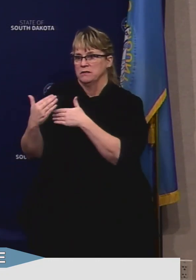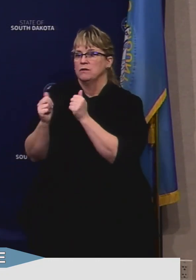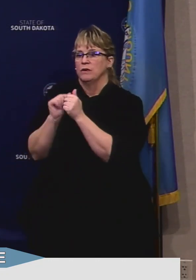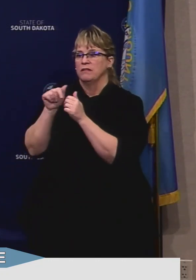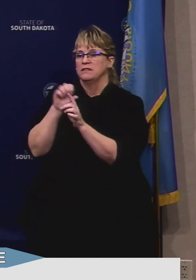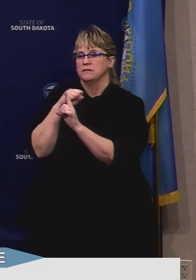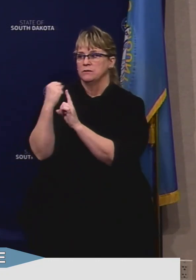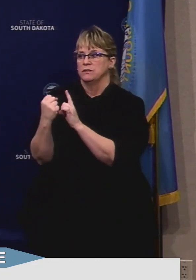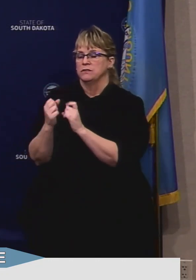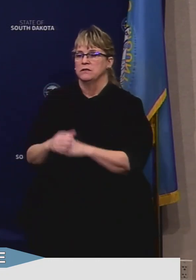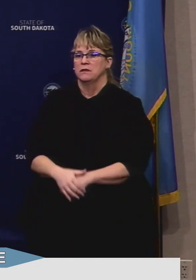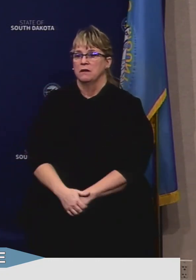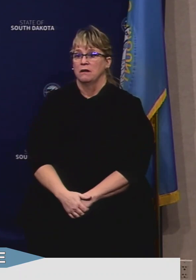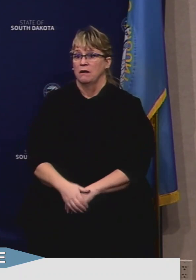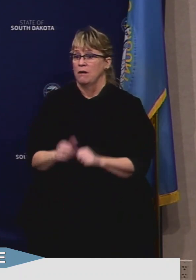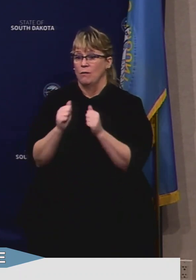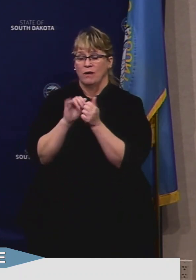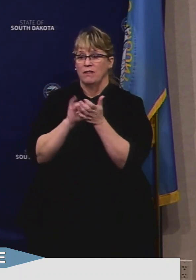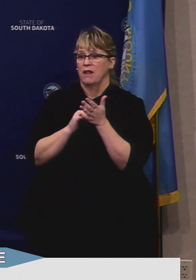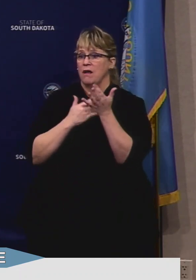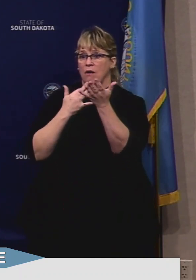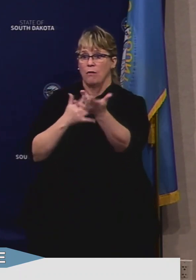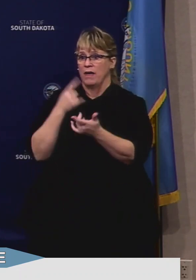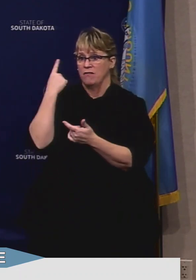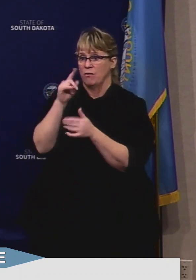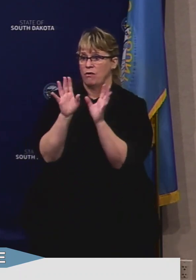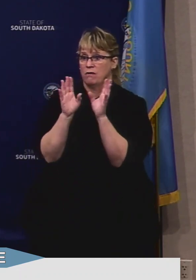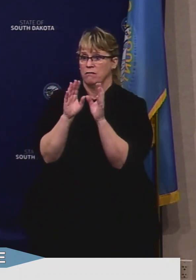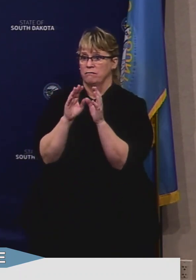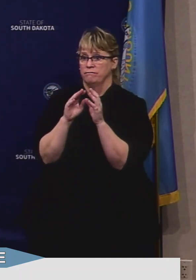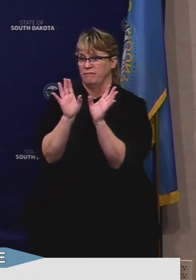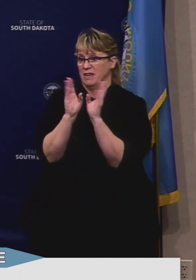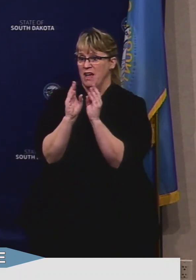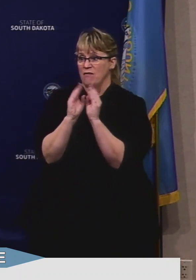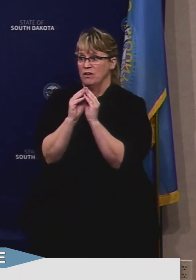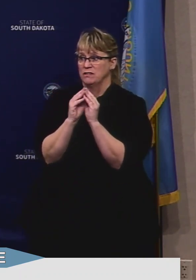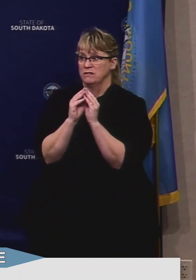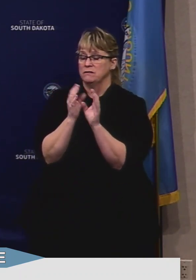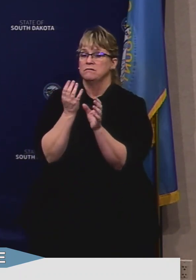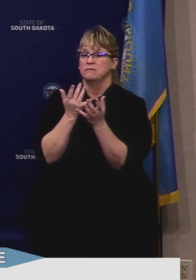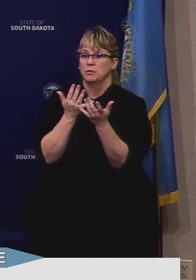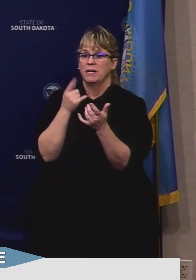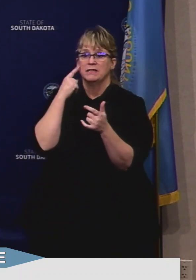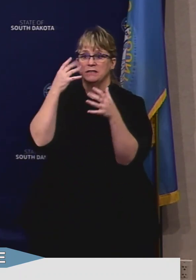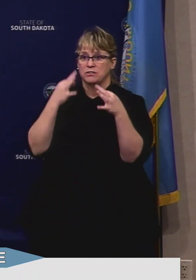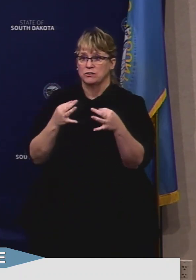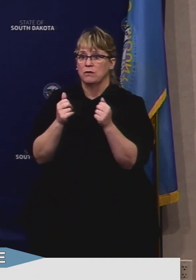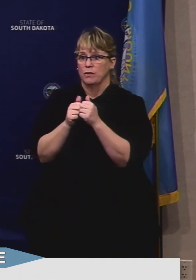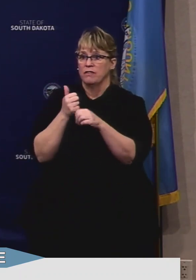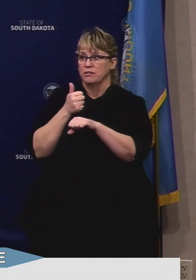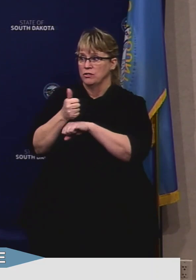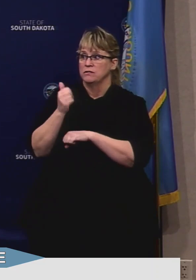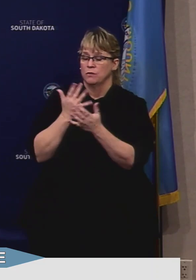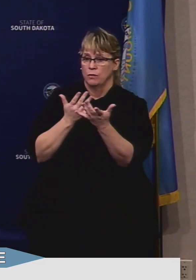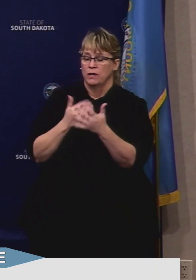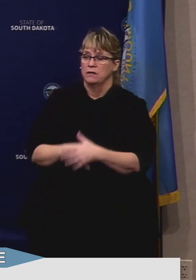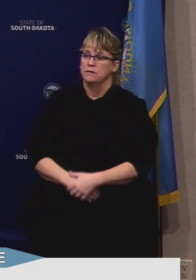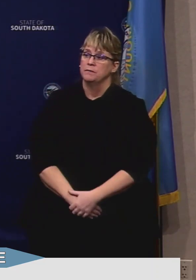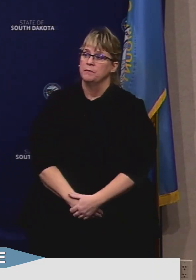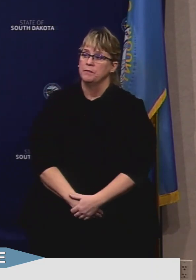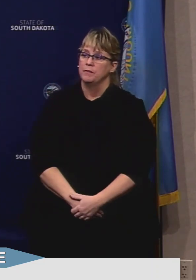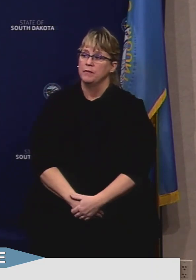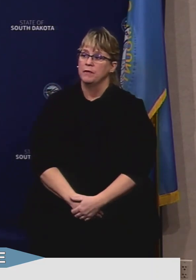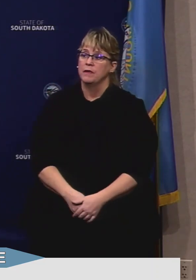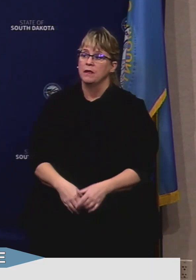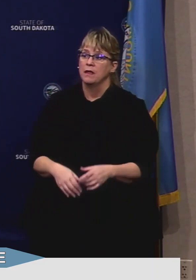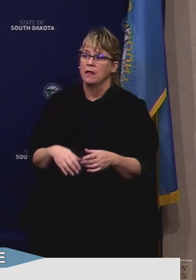this case. Beyond that, I'll wait for the press conference to really see what the decision is that has been made on charges. And following up, should